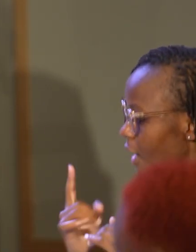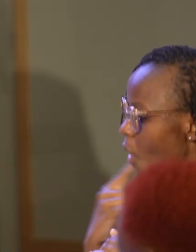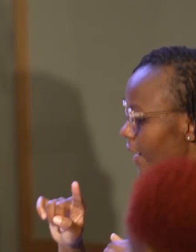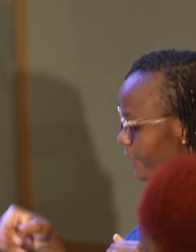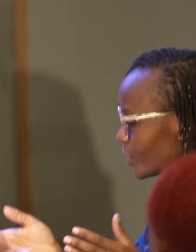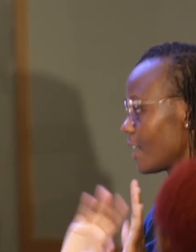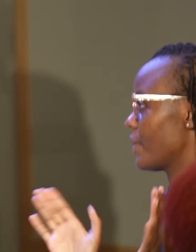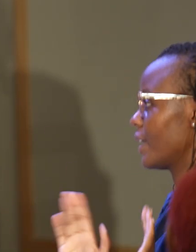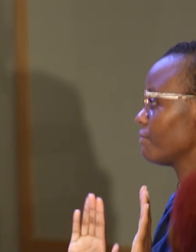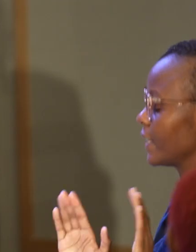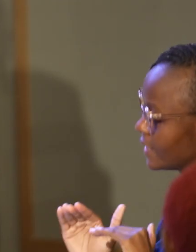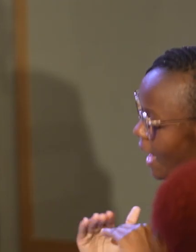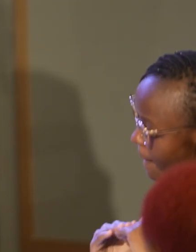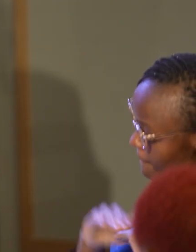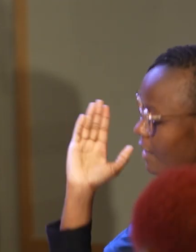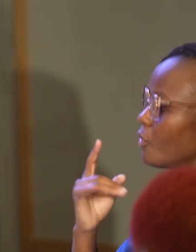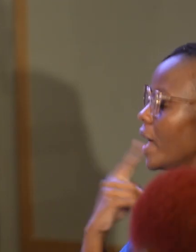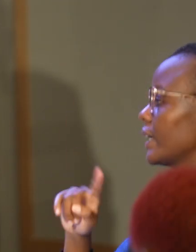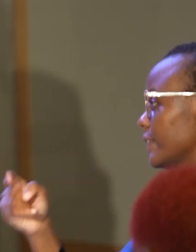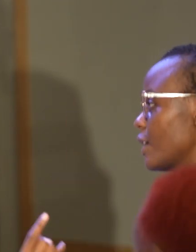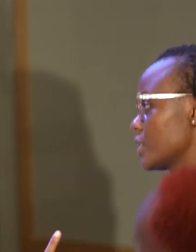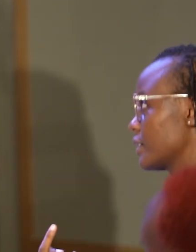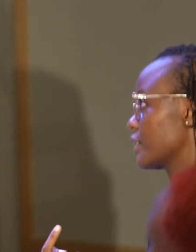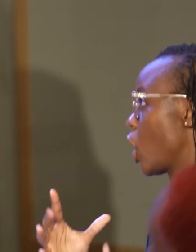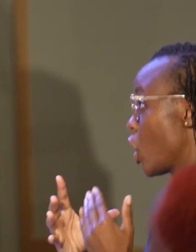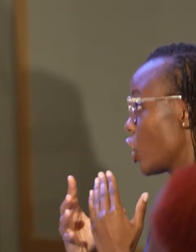quick, $100,000,